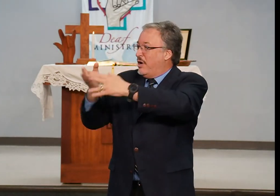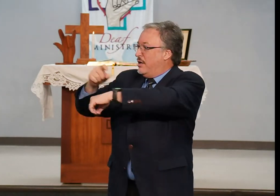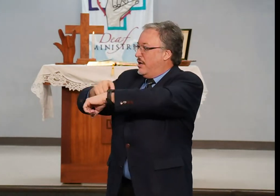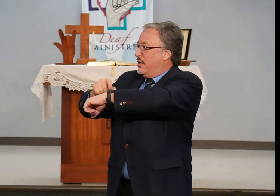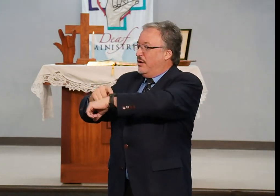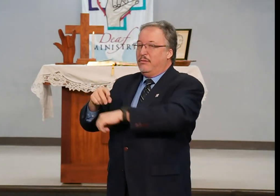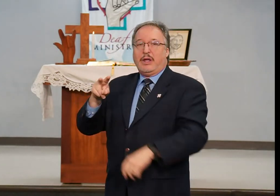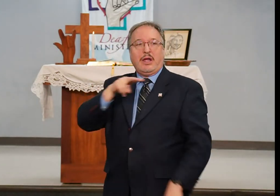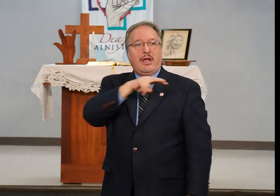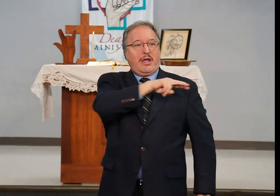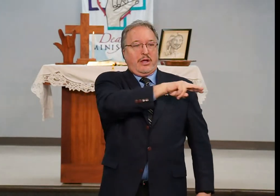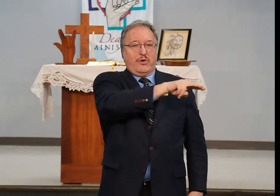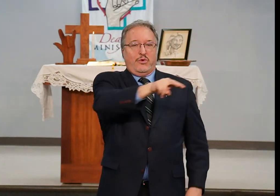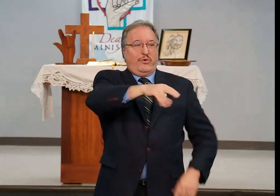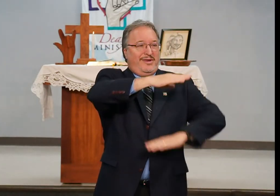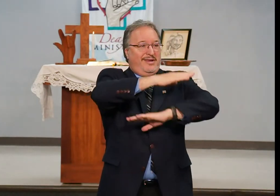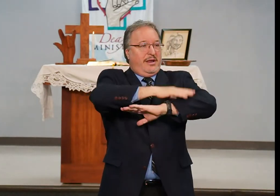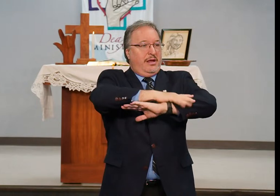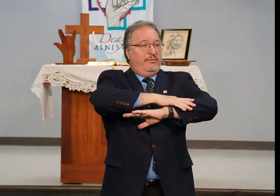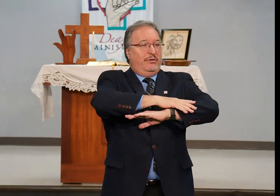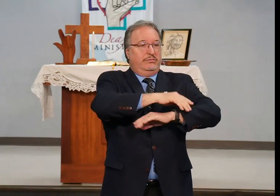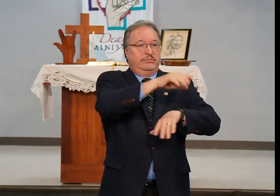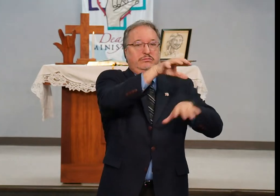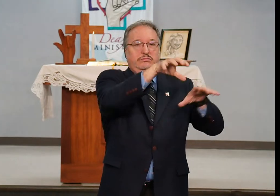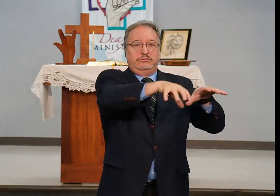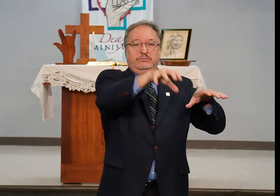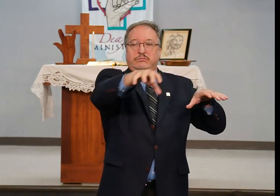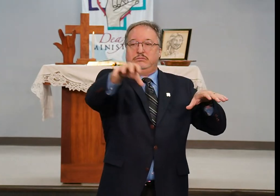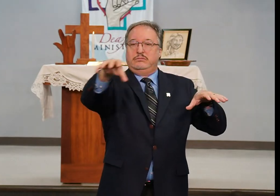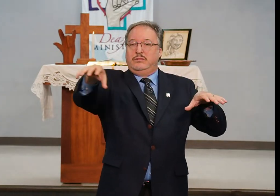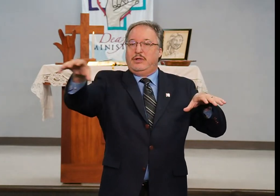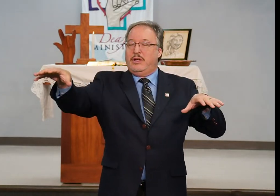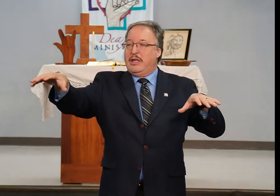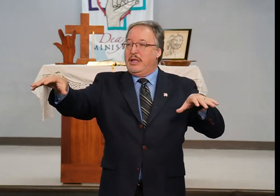And at breaks, I looked at the tables